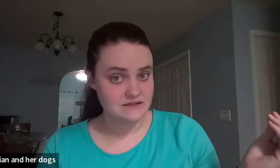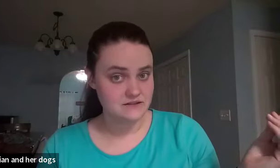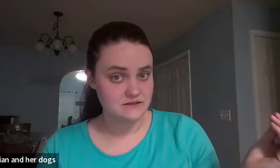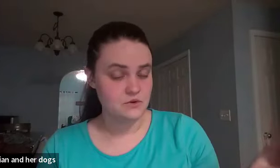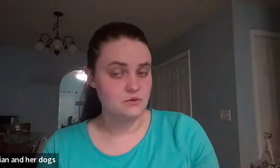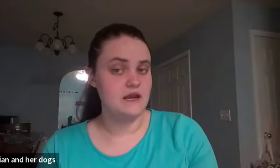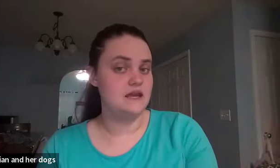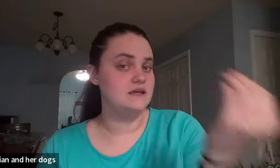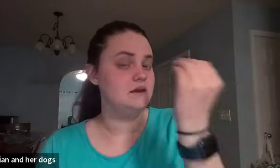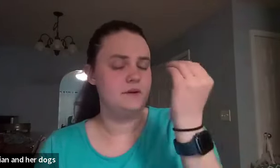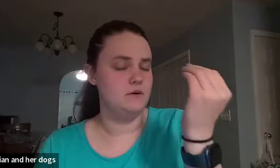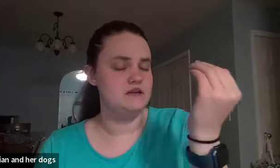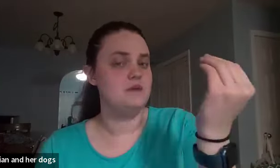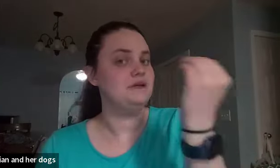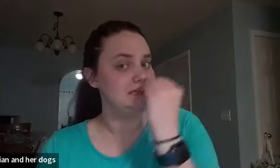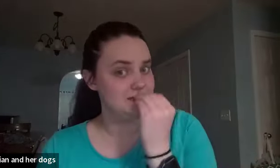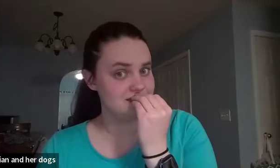Eat with one tap. Eat,